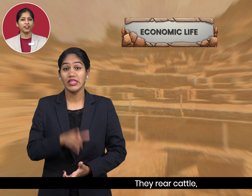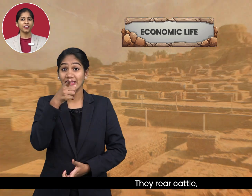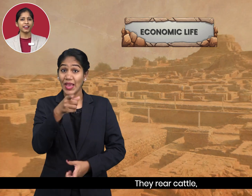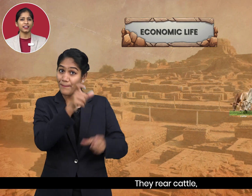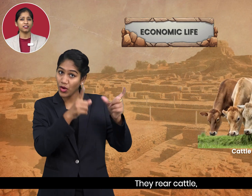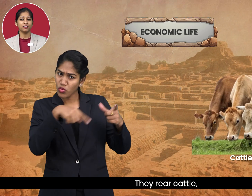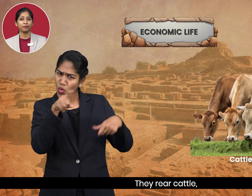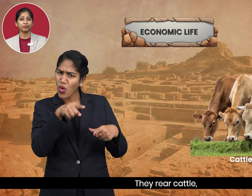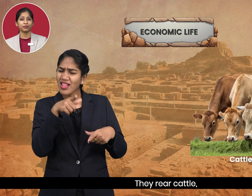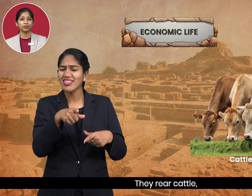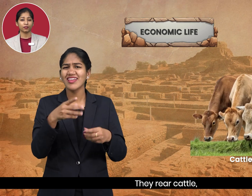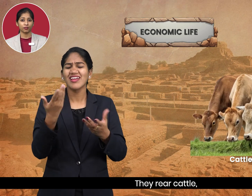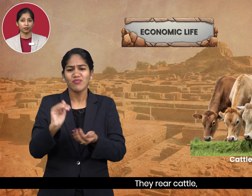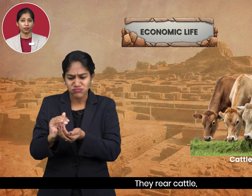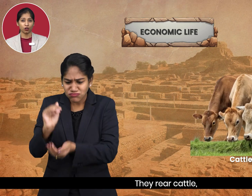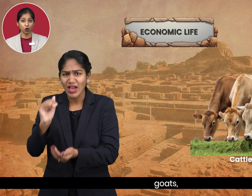They reared cattle,